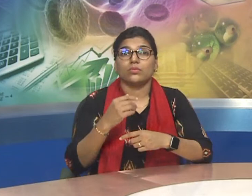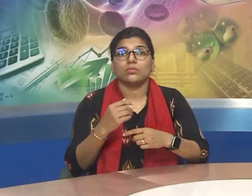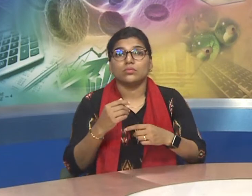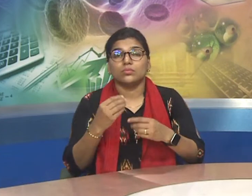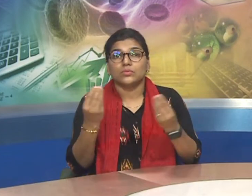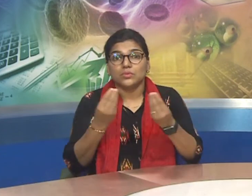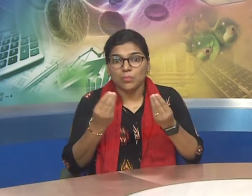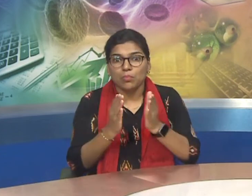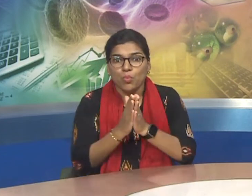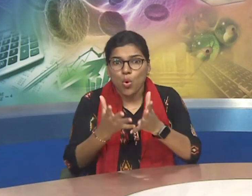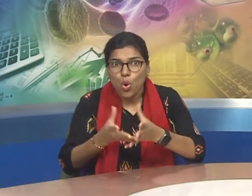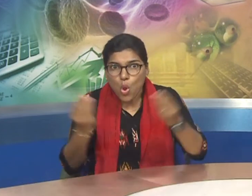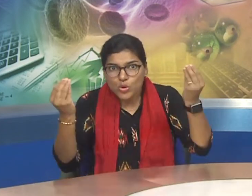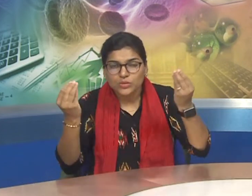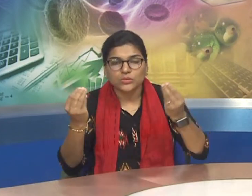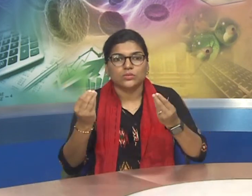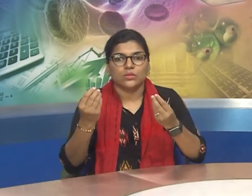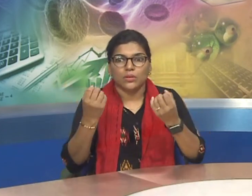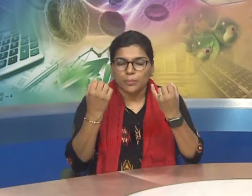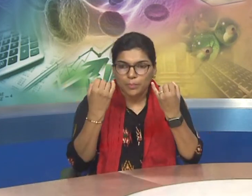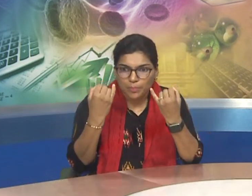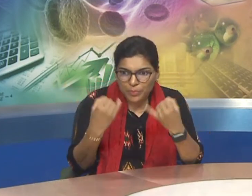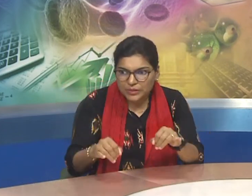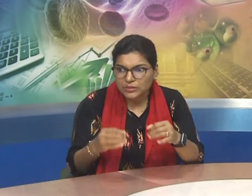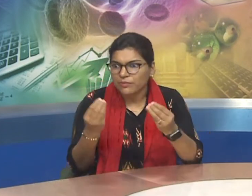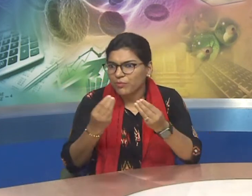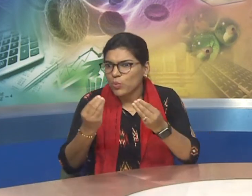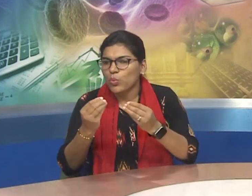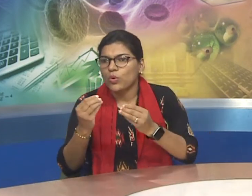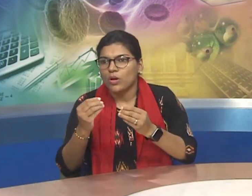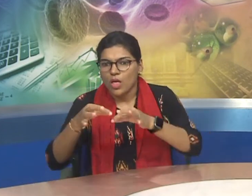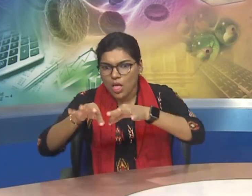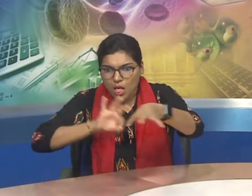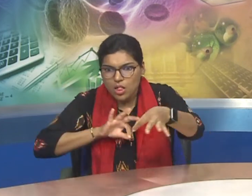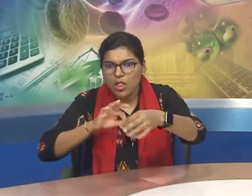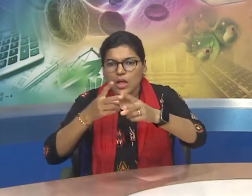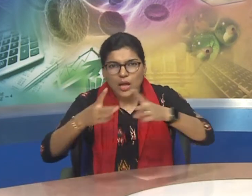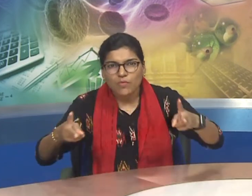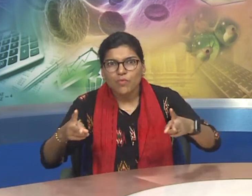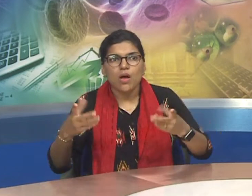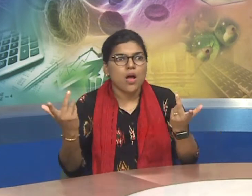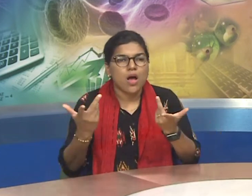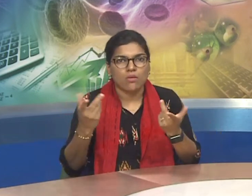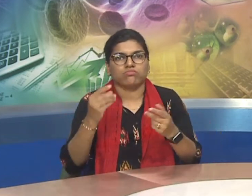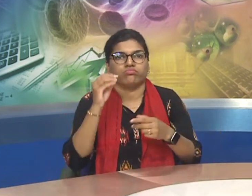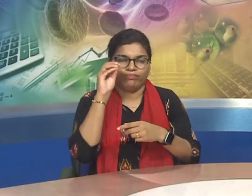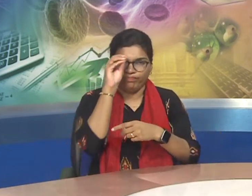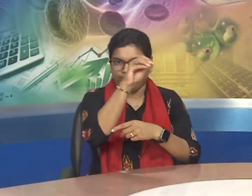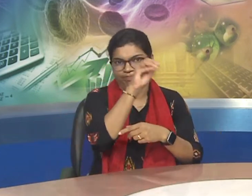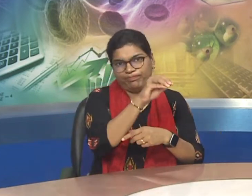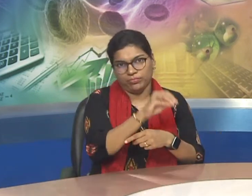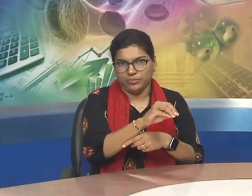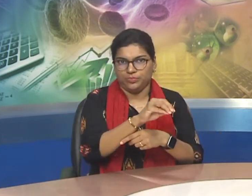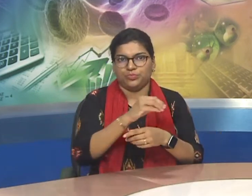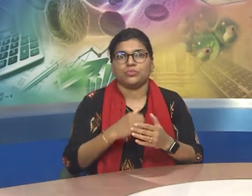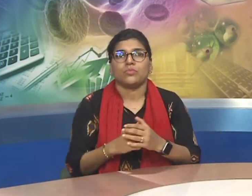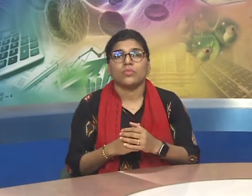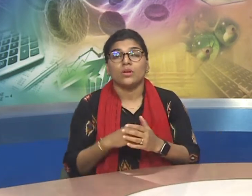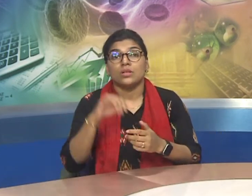Point number 5 is to claim the missing issues. If any issue is